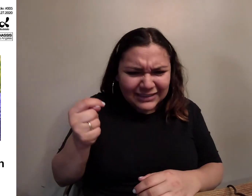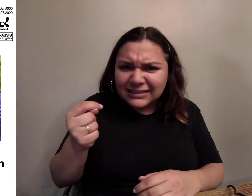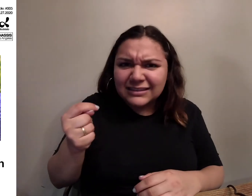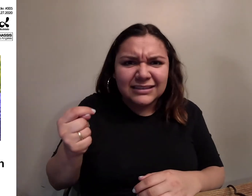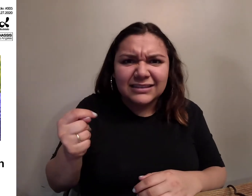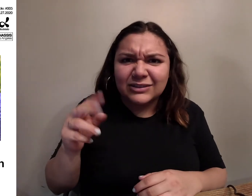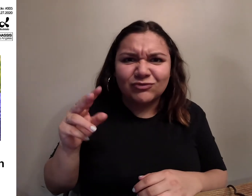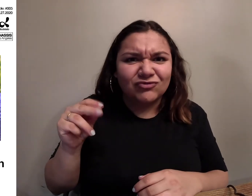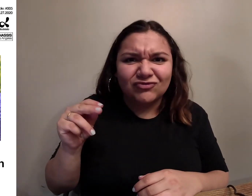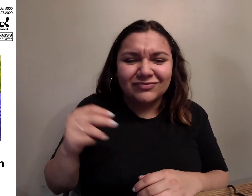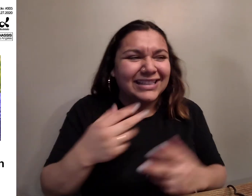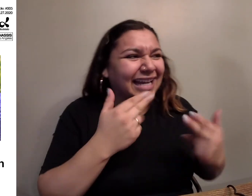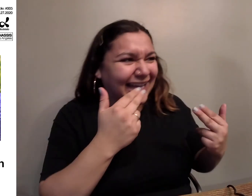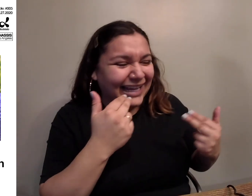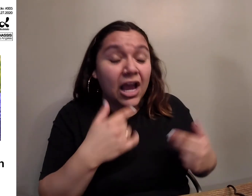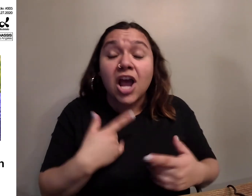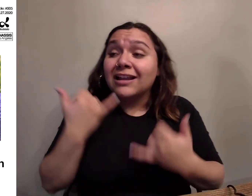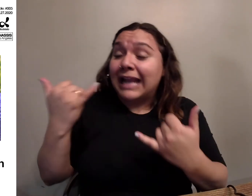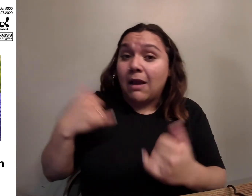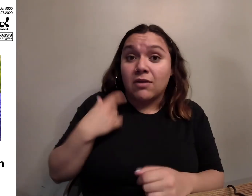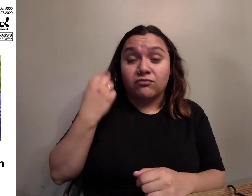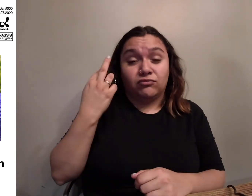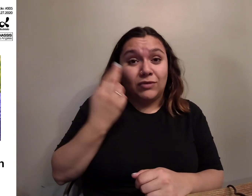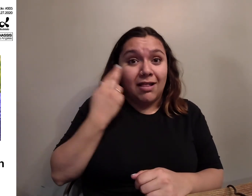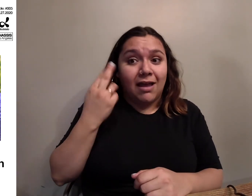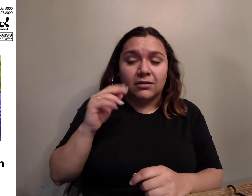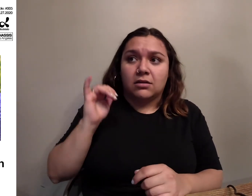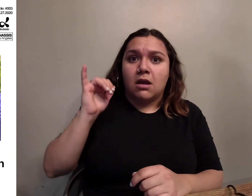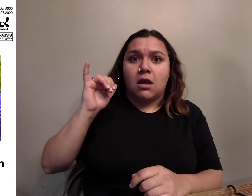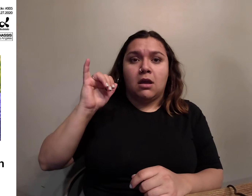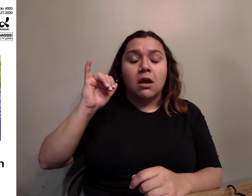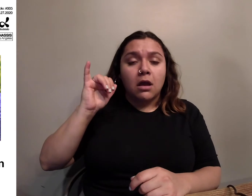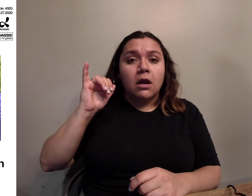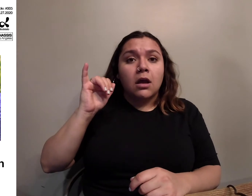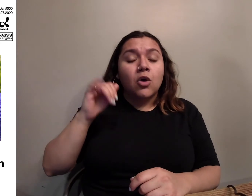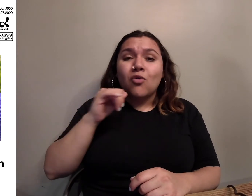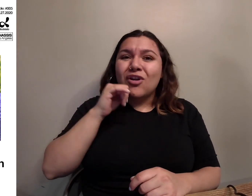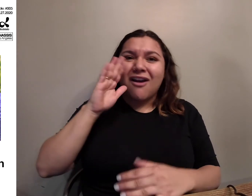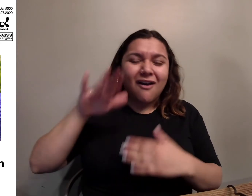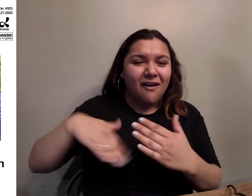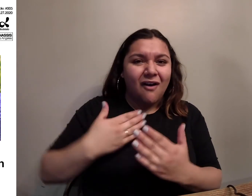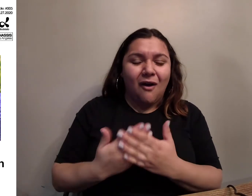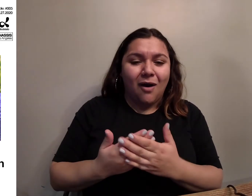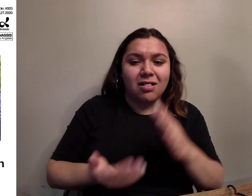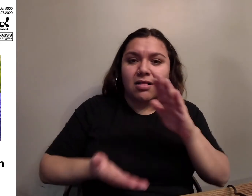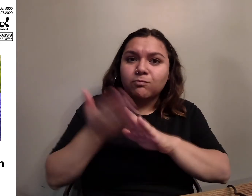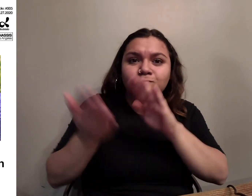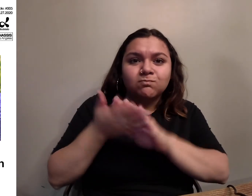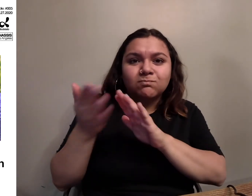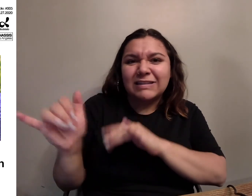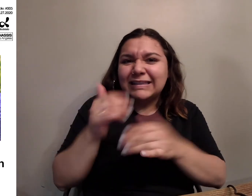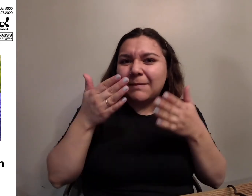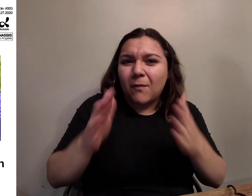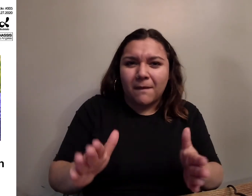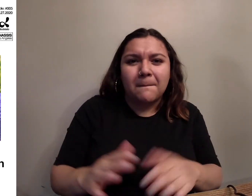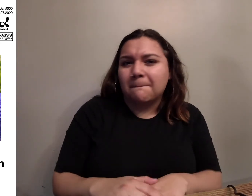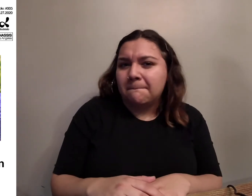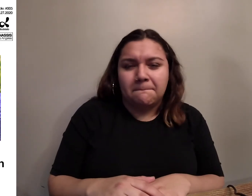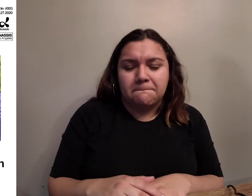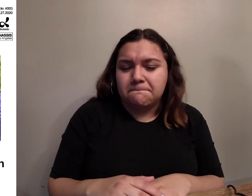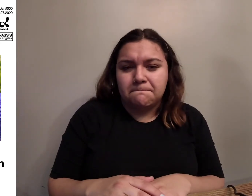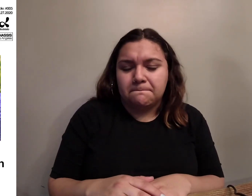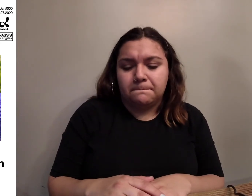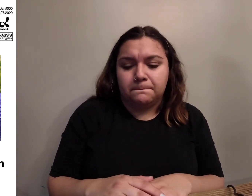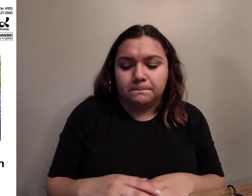It definitely opened my eyes to the fact that we weren't all operating in the same way globally.